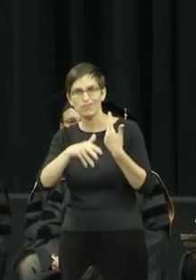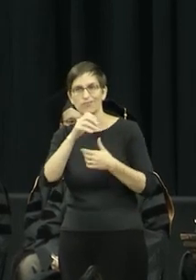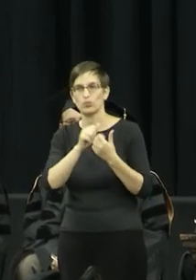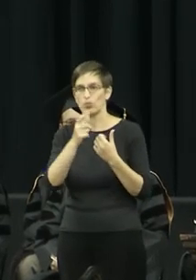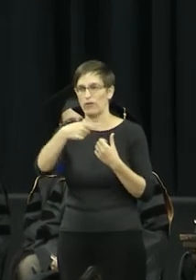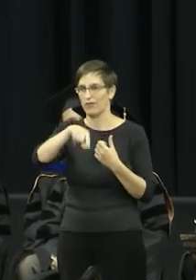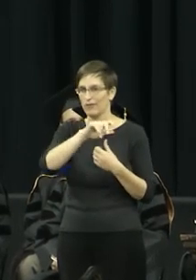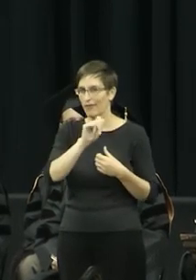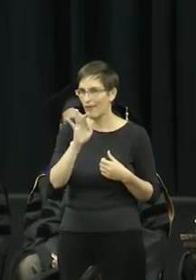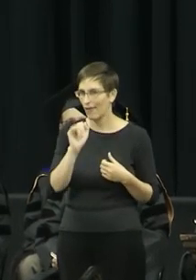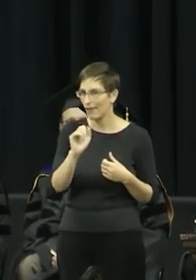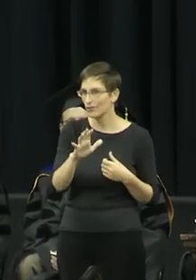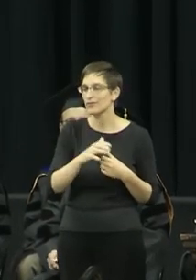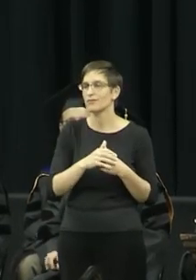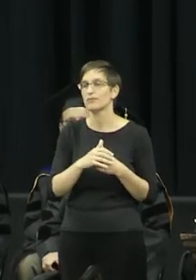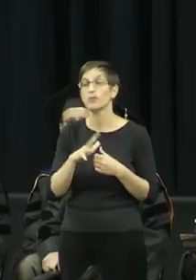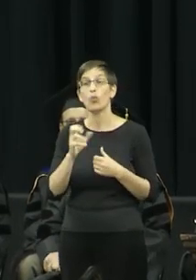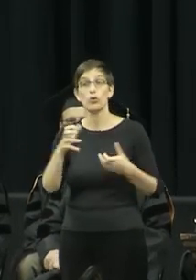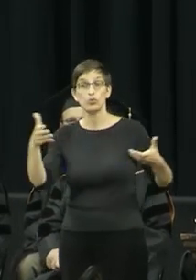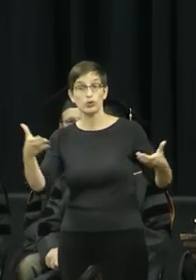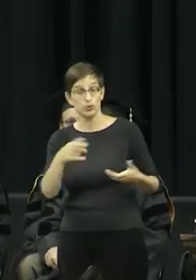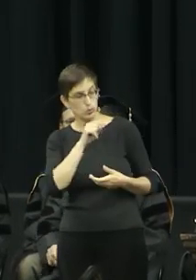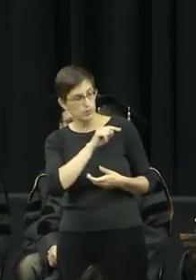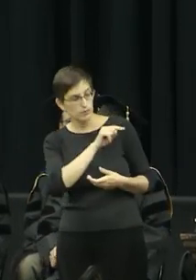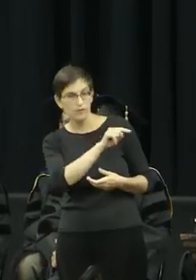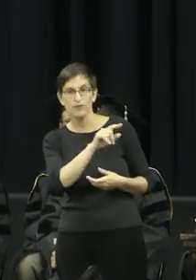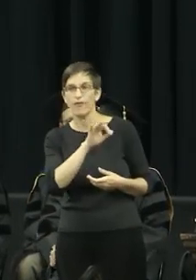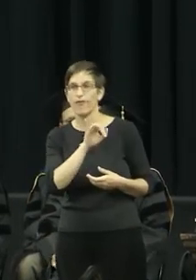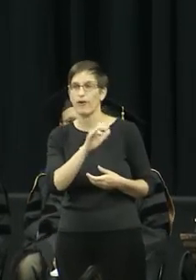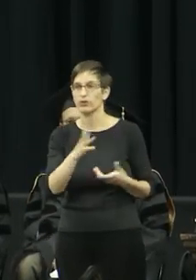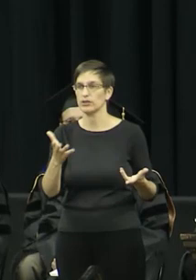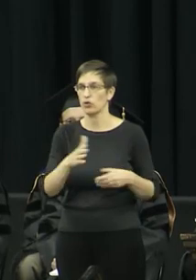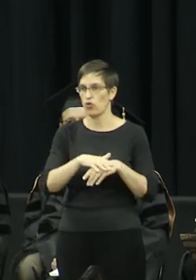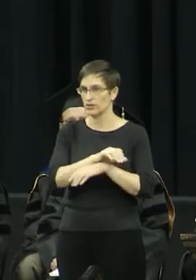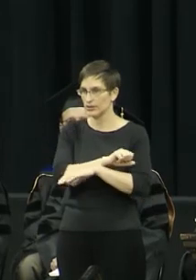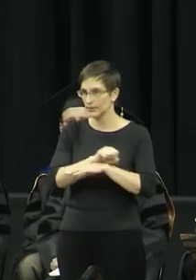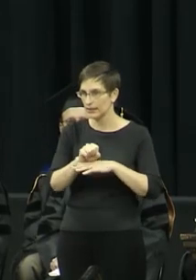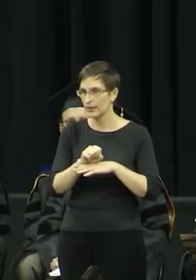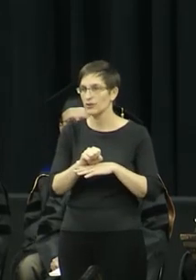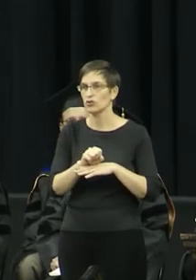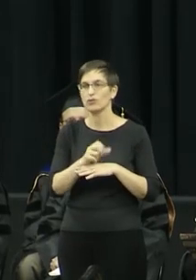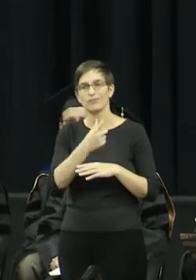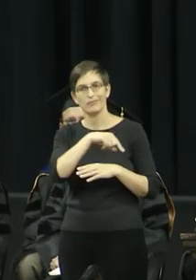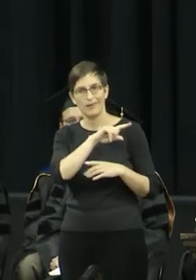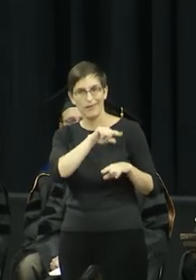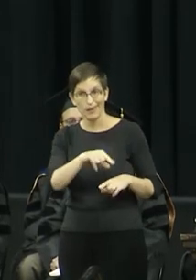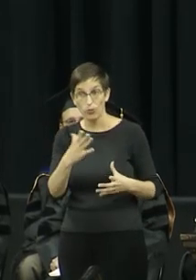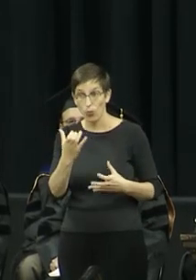them. I would like to introduce the faculty who are on stage to honor you today.